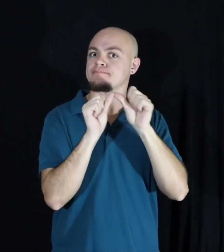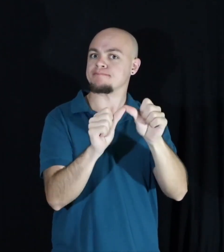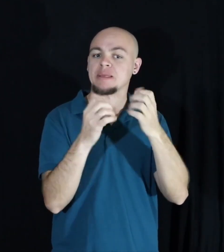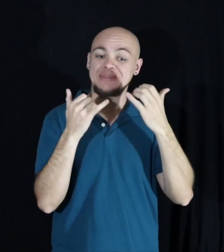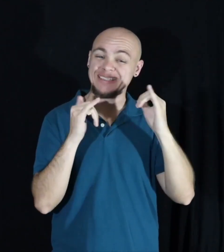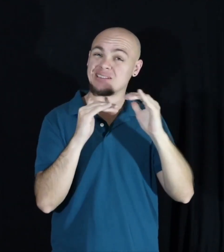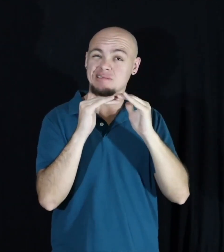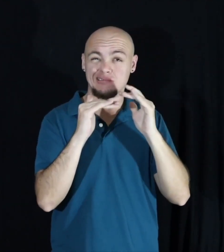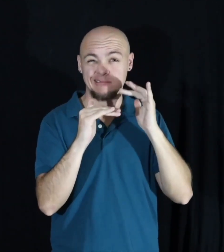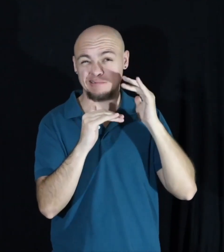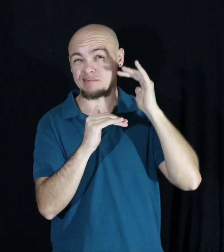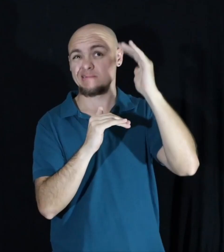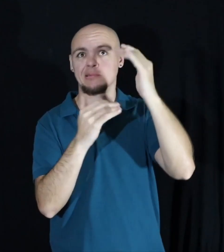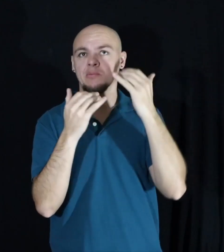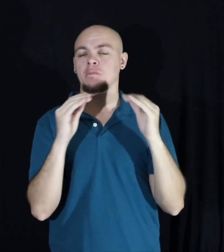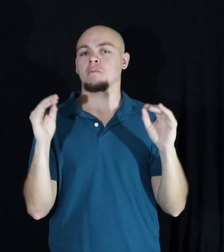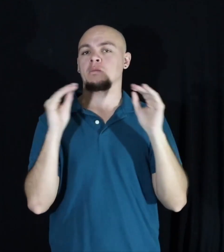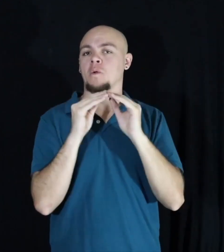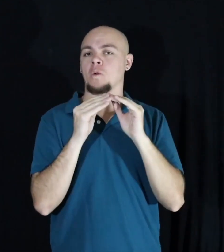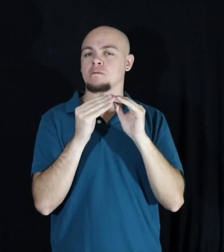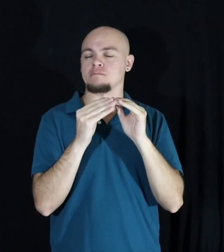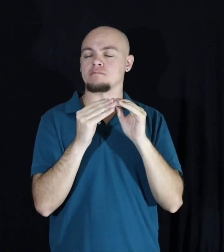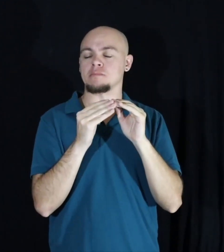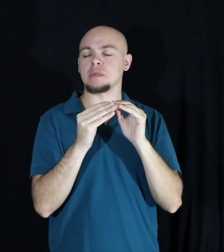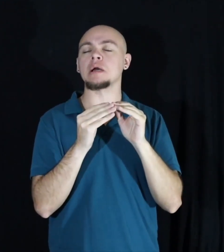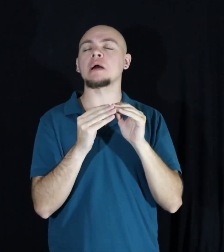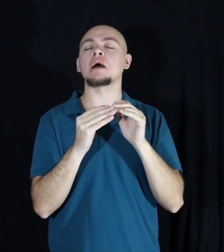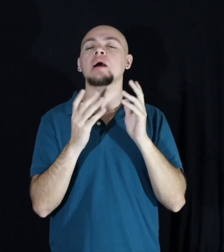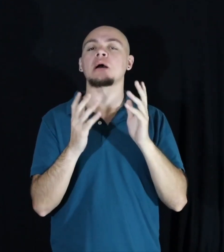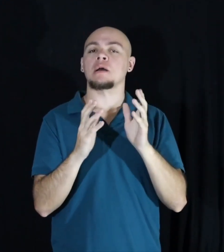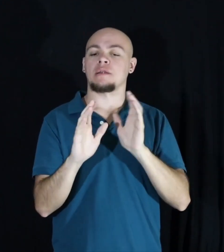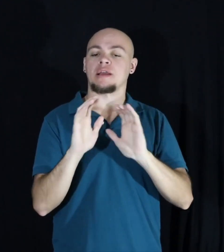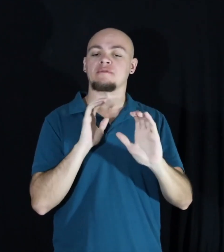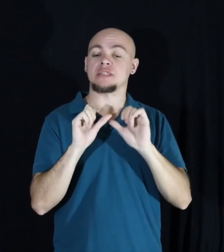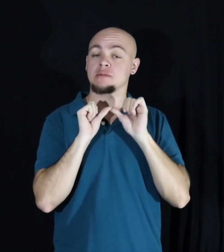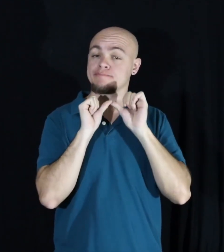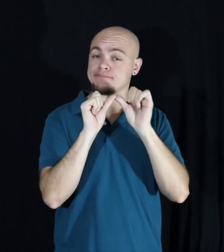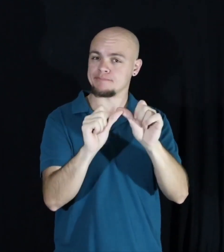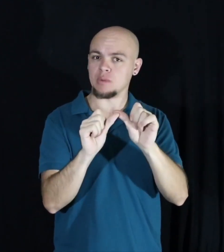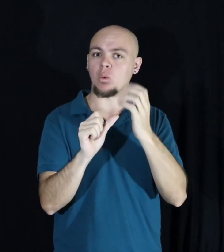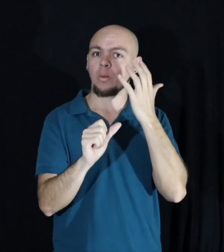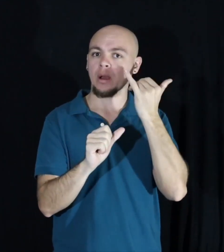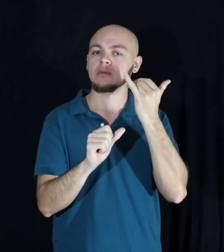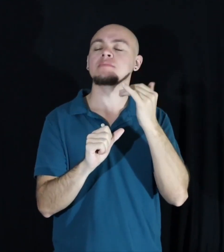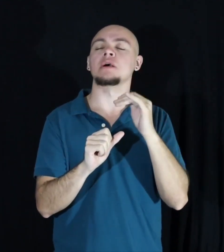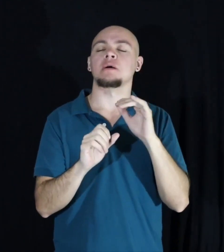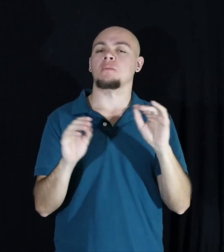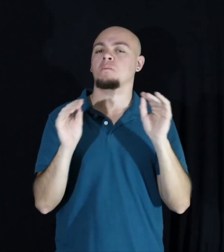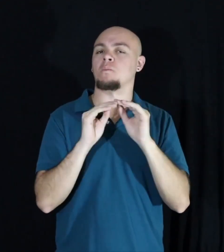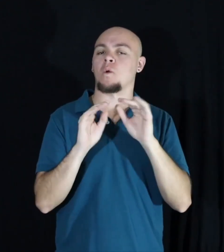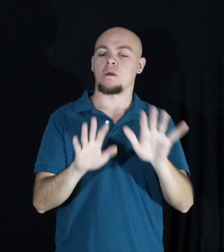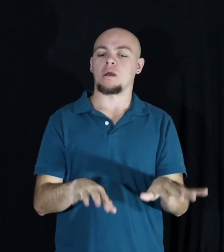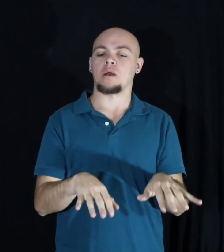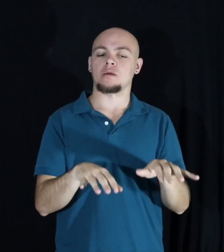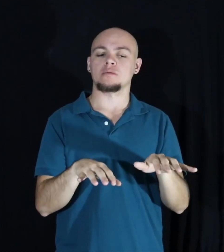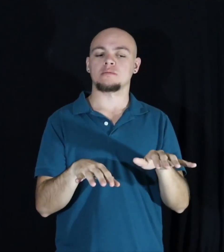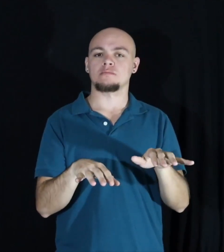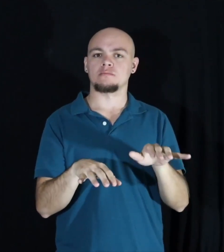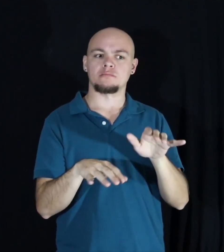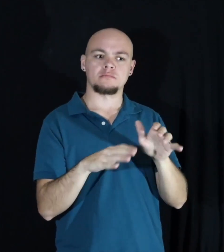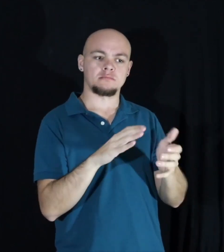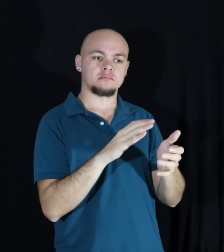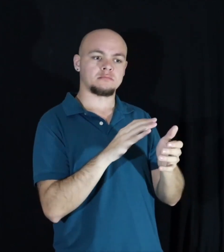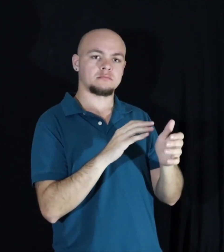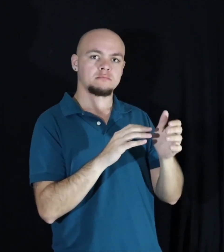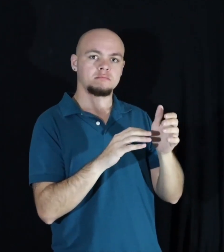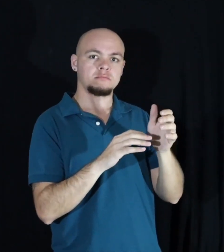go. We want to continue the conversation even further so that there are more adoptions from schools